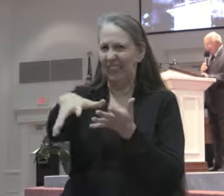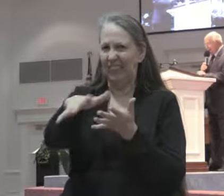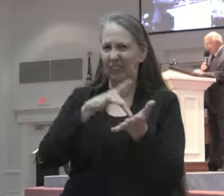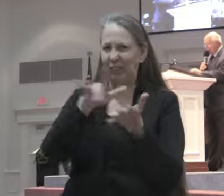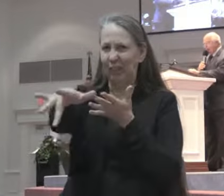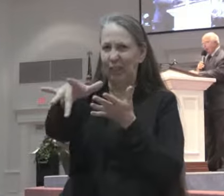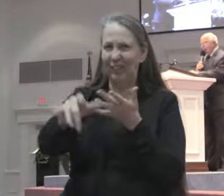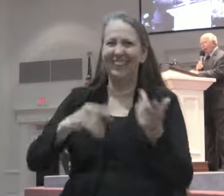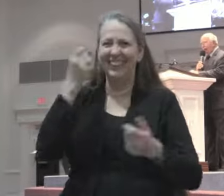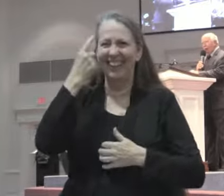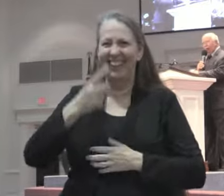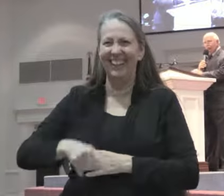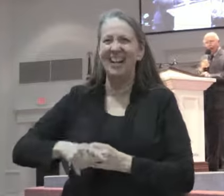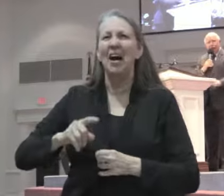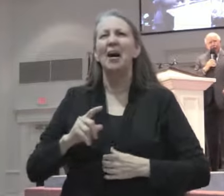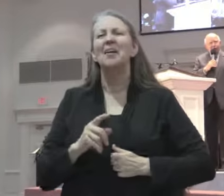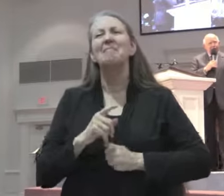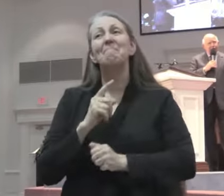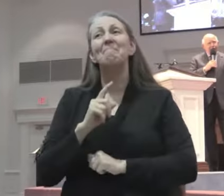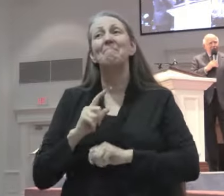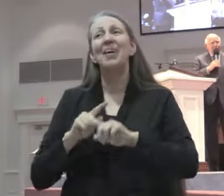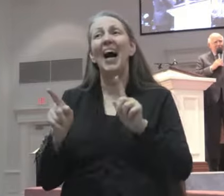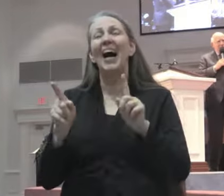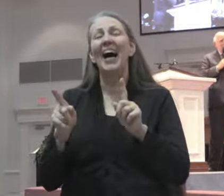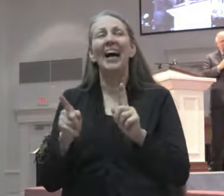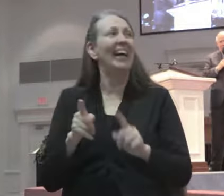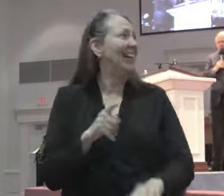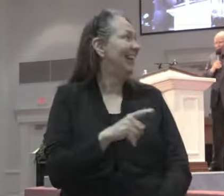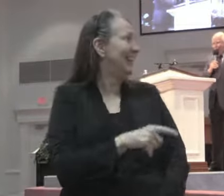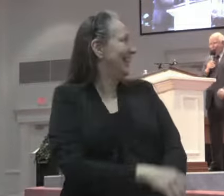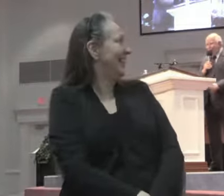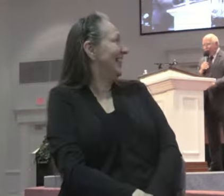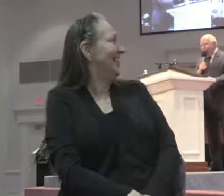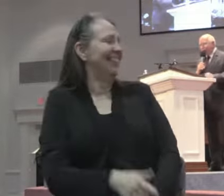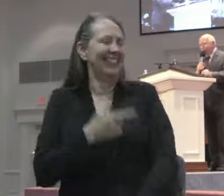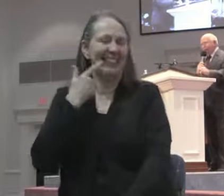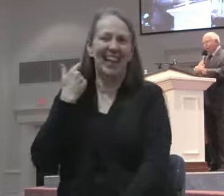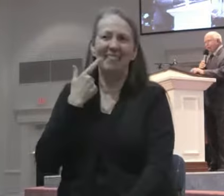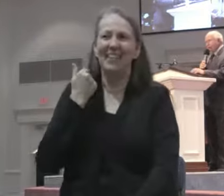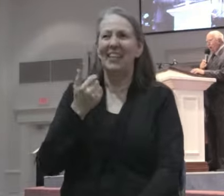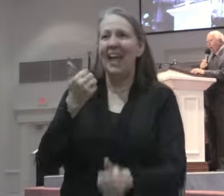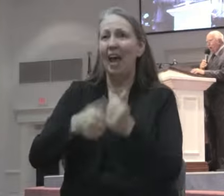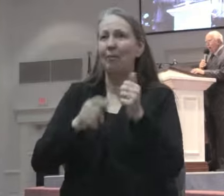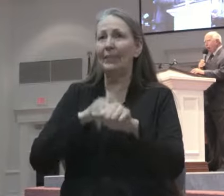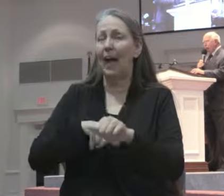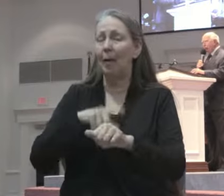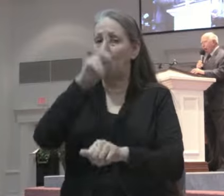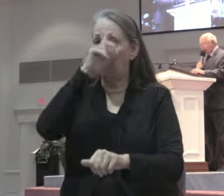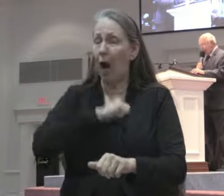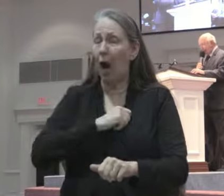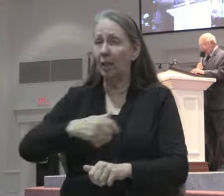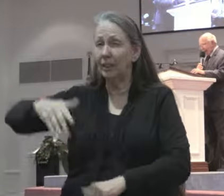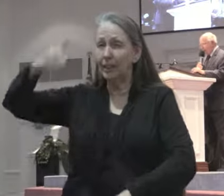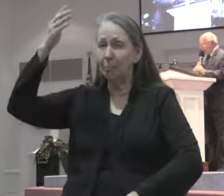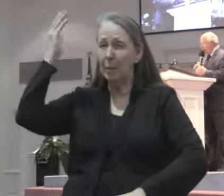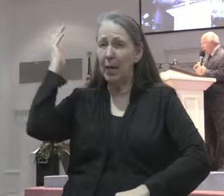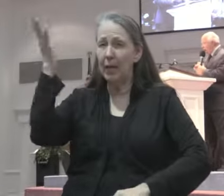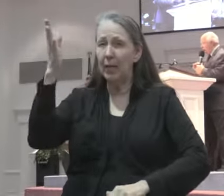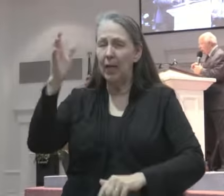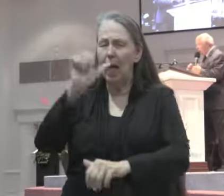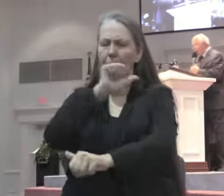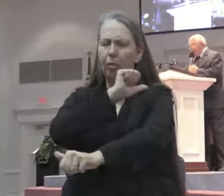Praise God. But I'll tell you one thing. Every time I've ever heard him open his mouth, there was authority and power and anointing.